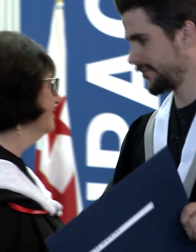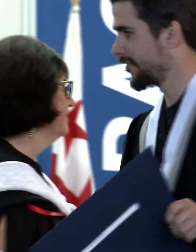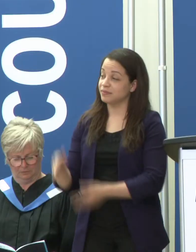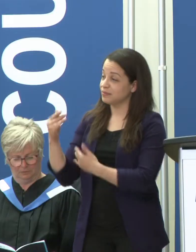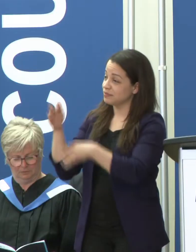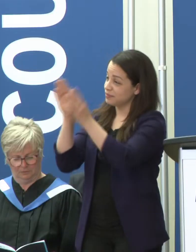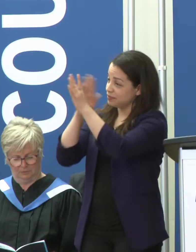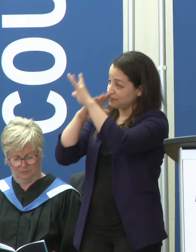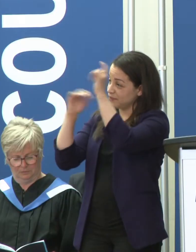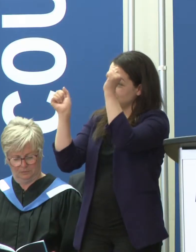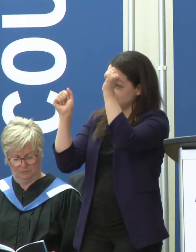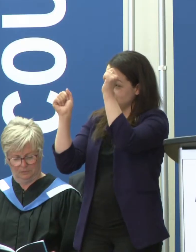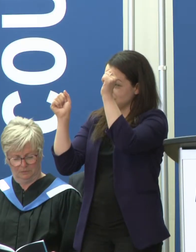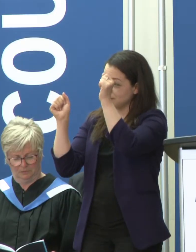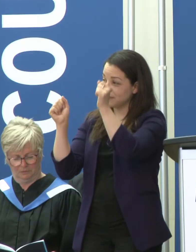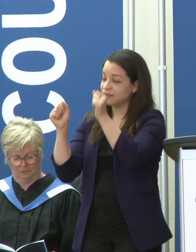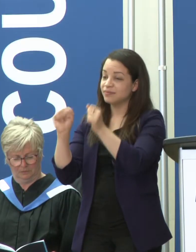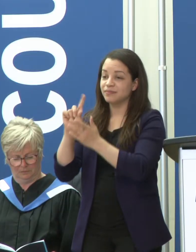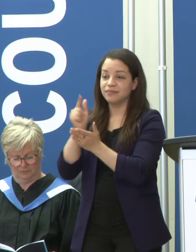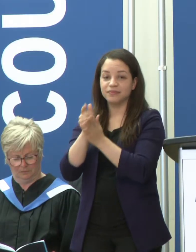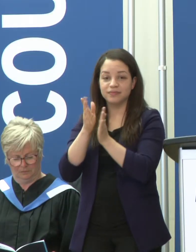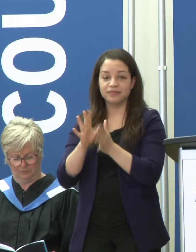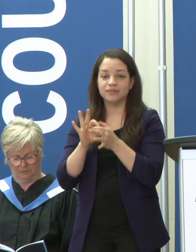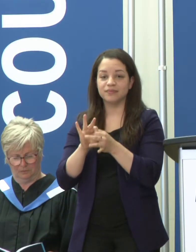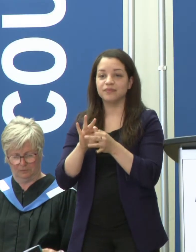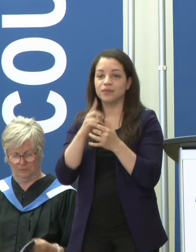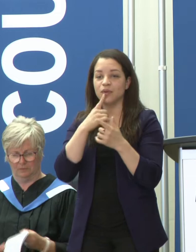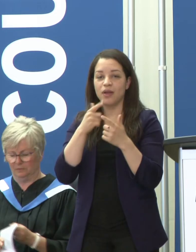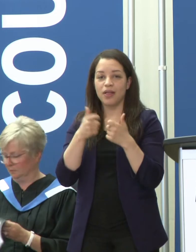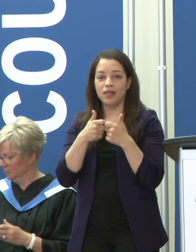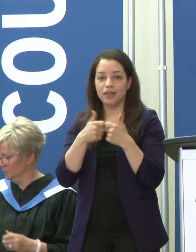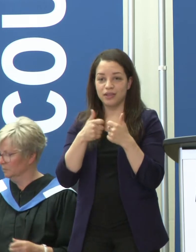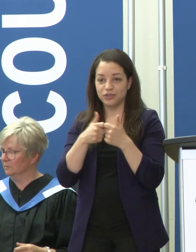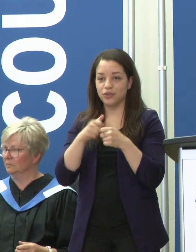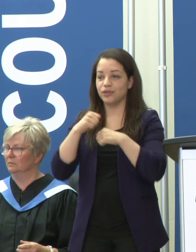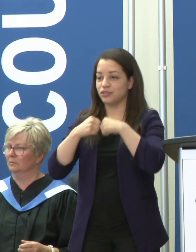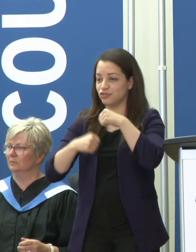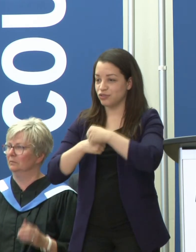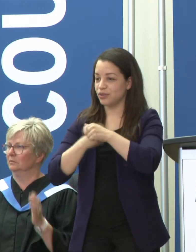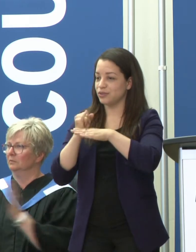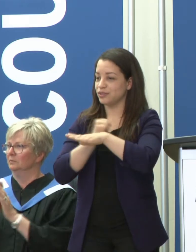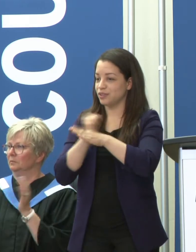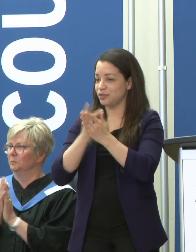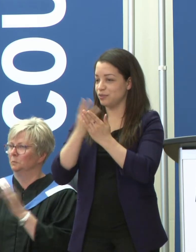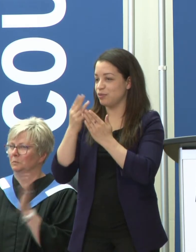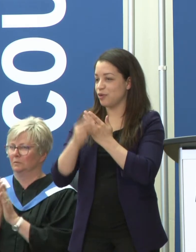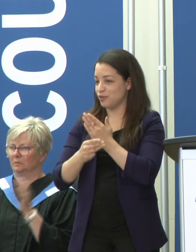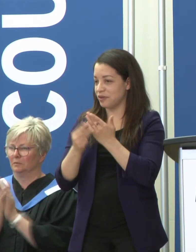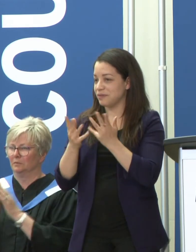Mr. President, the graduates in the Electrical Construction and Industrial Program.